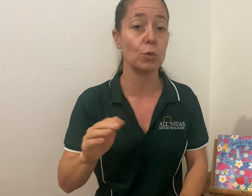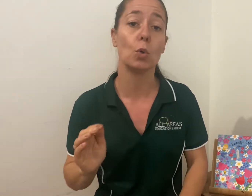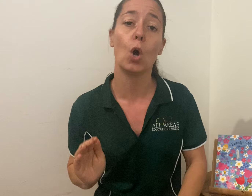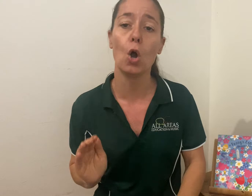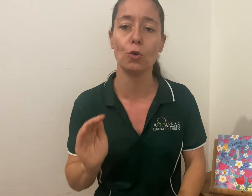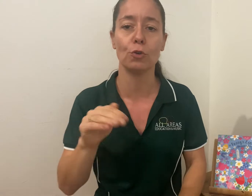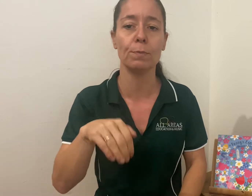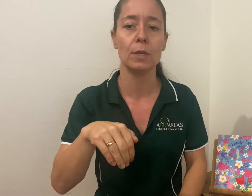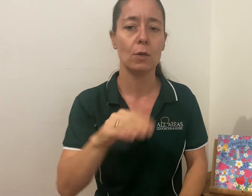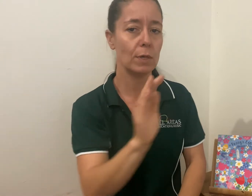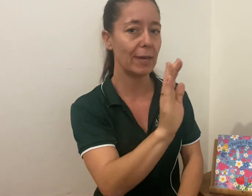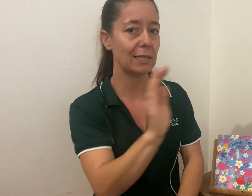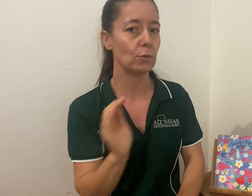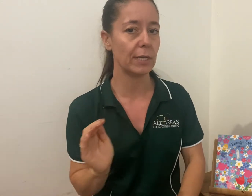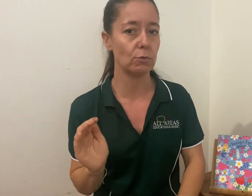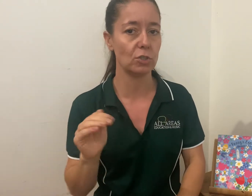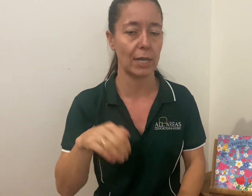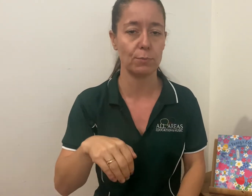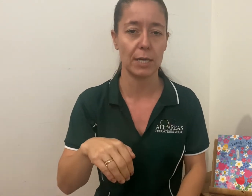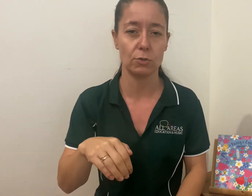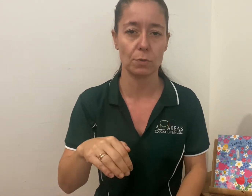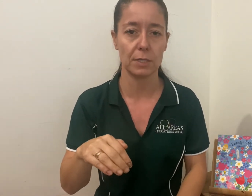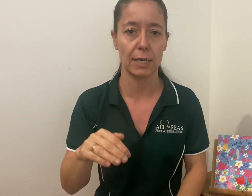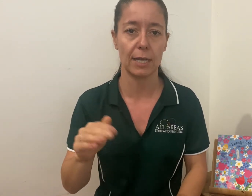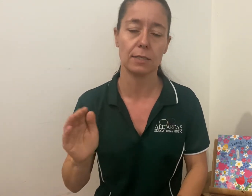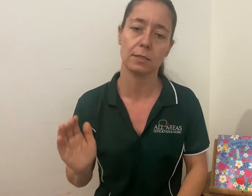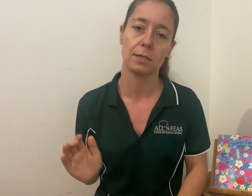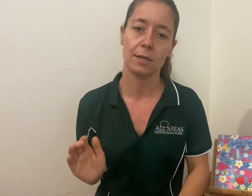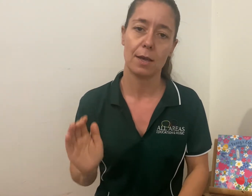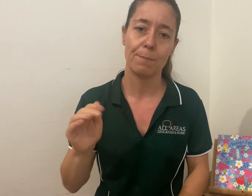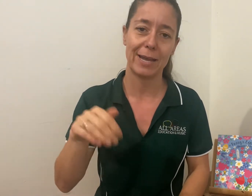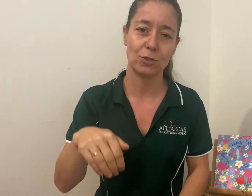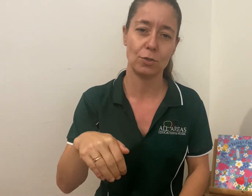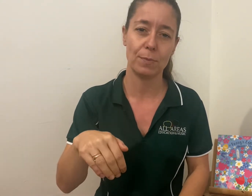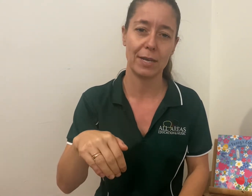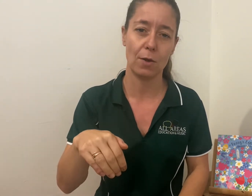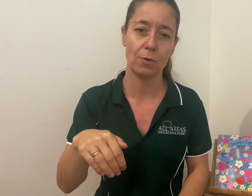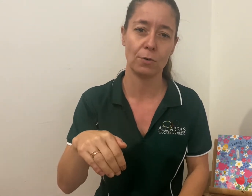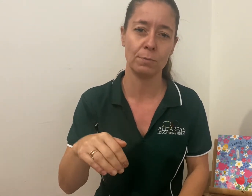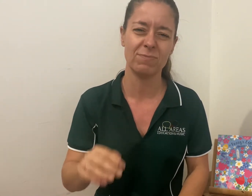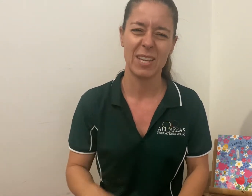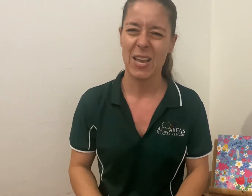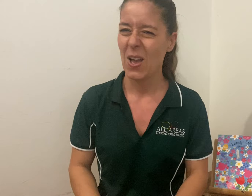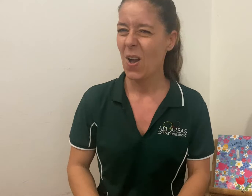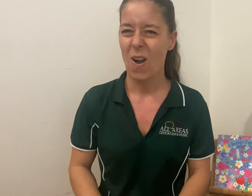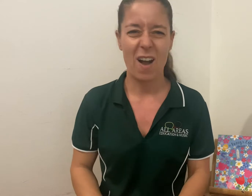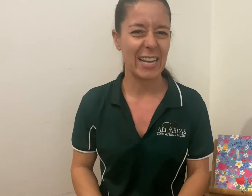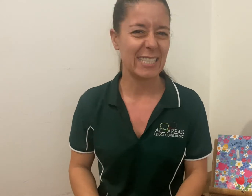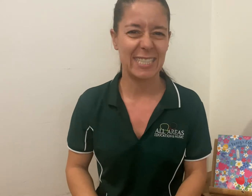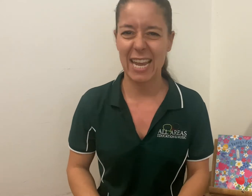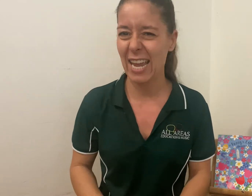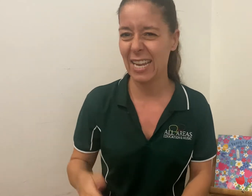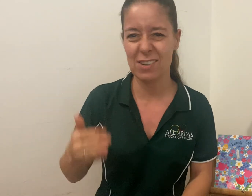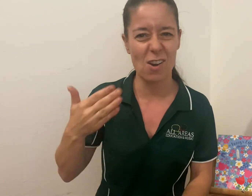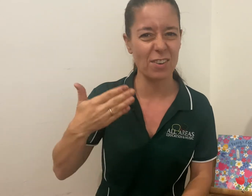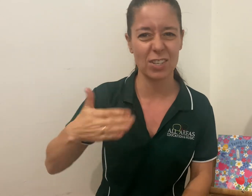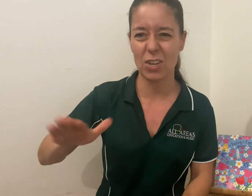your home, we make a little hill shape with our dominant hand. Back to my home. I dare not